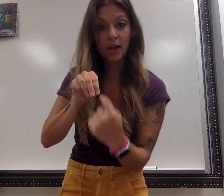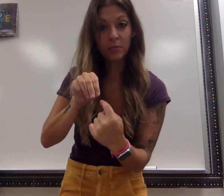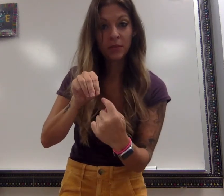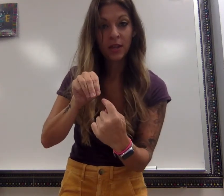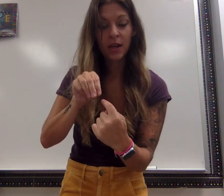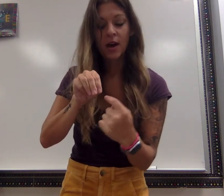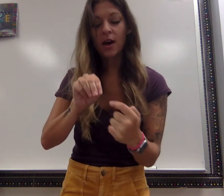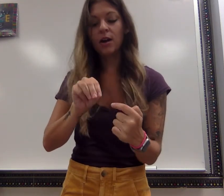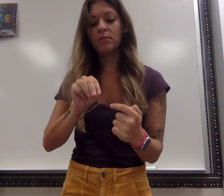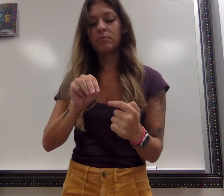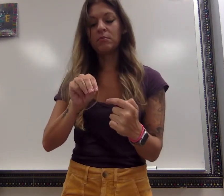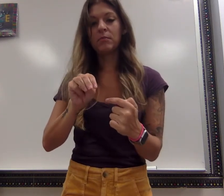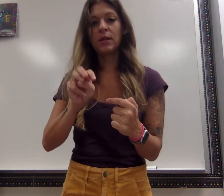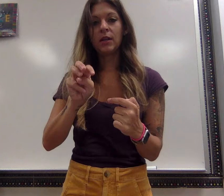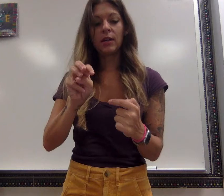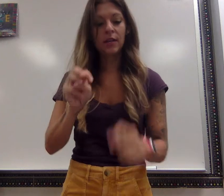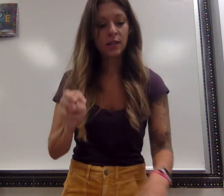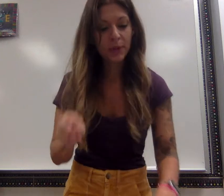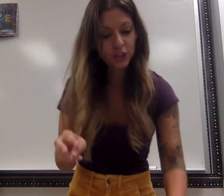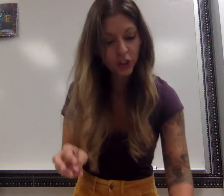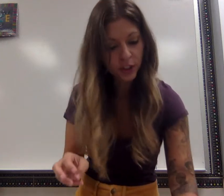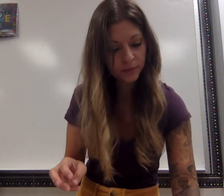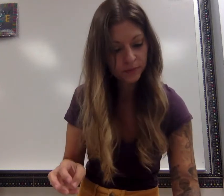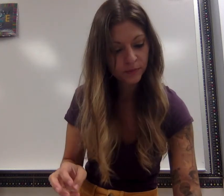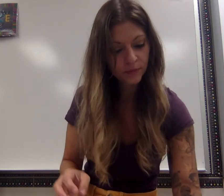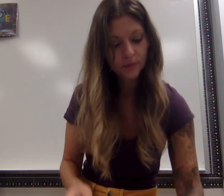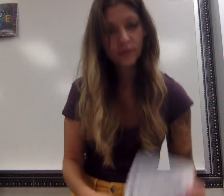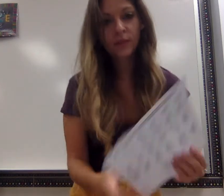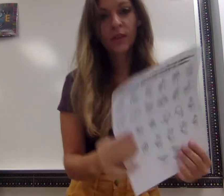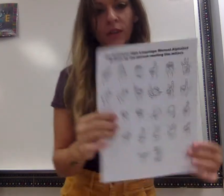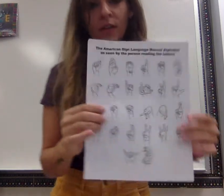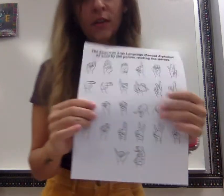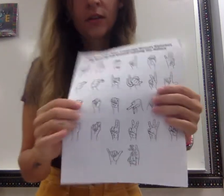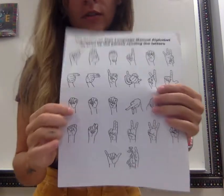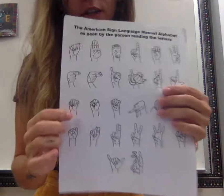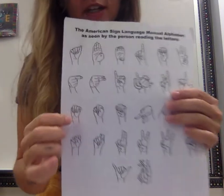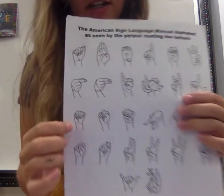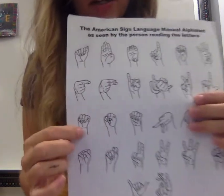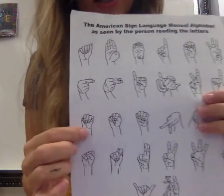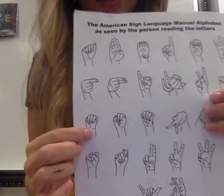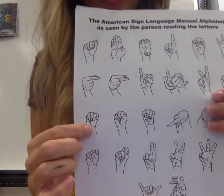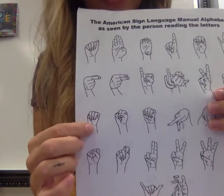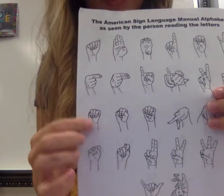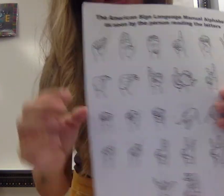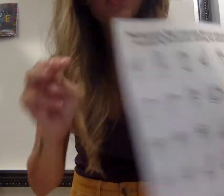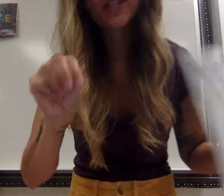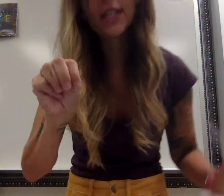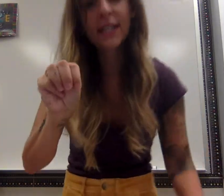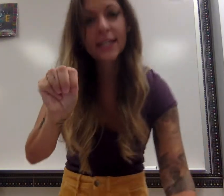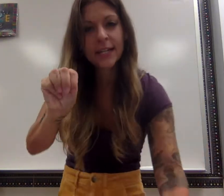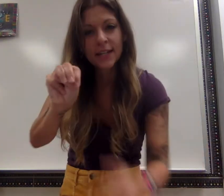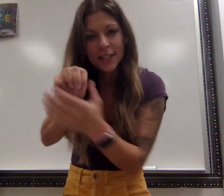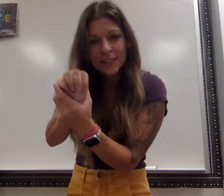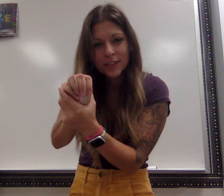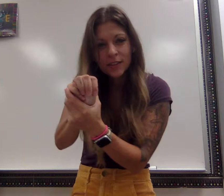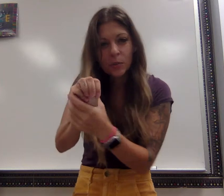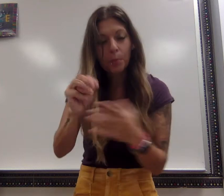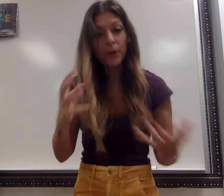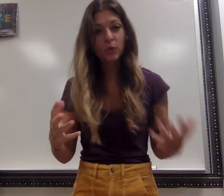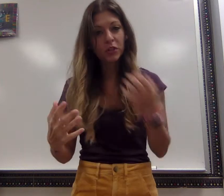M. In the picture, right here, it looks like it's really like, but when you're